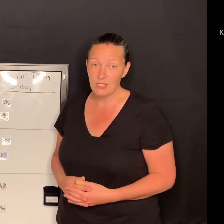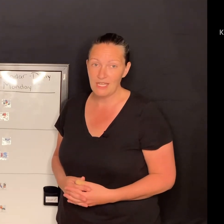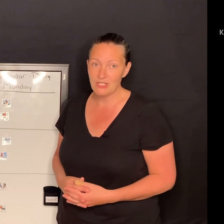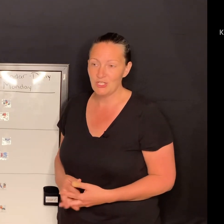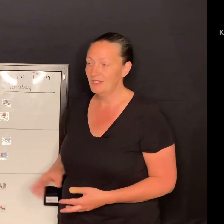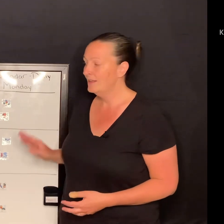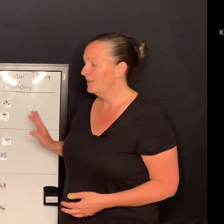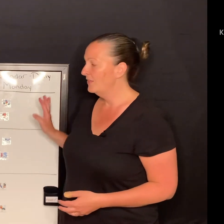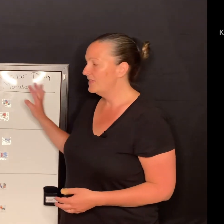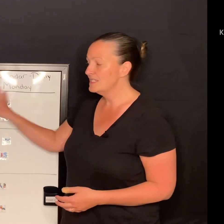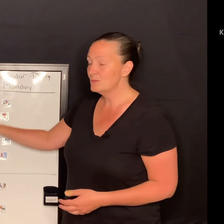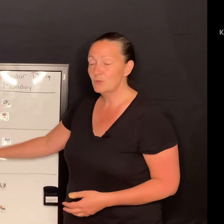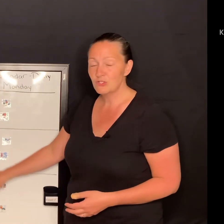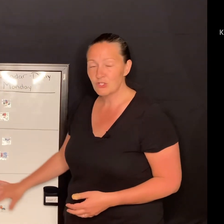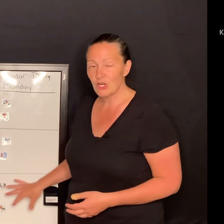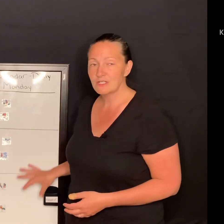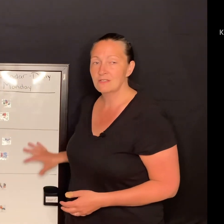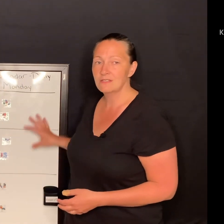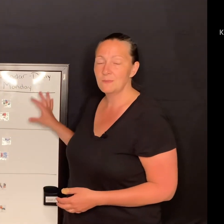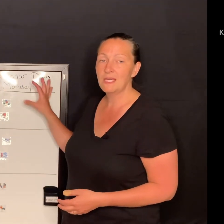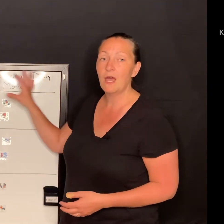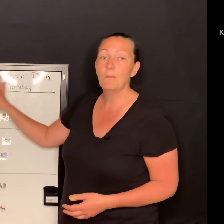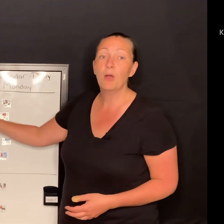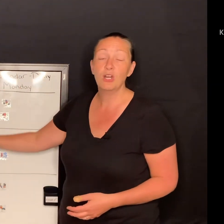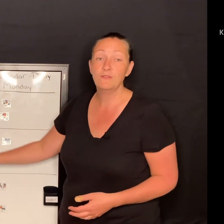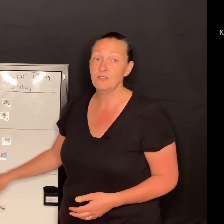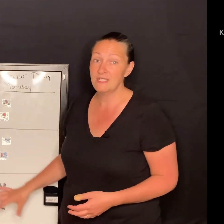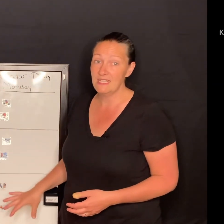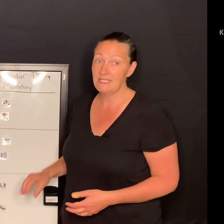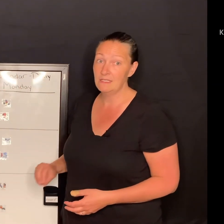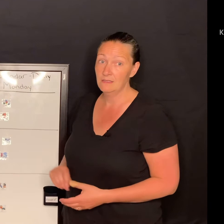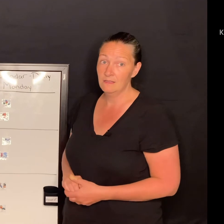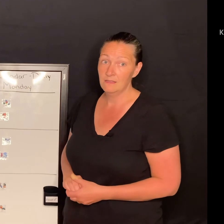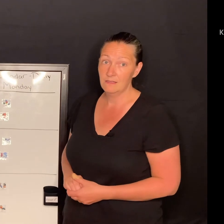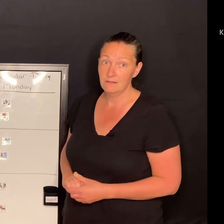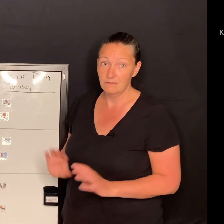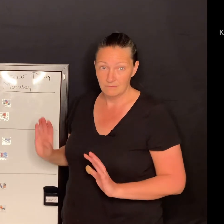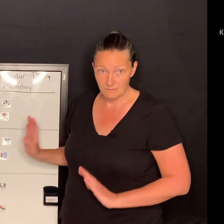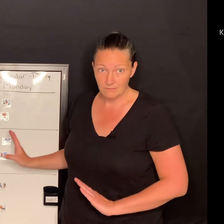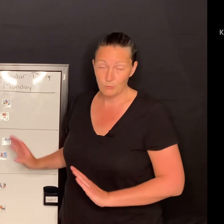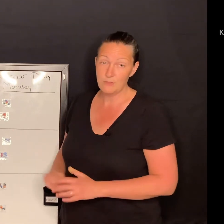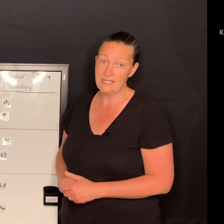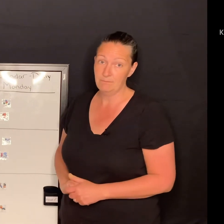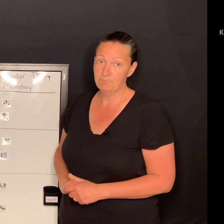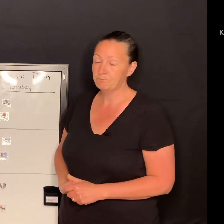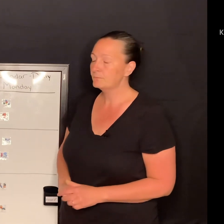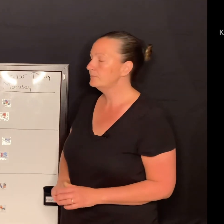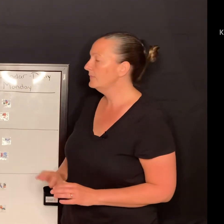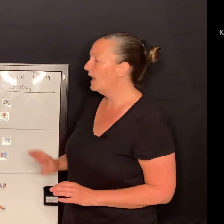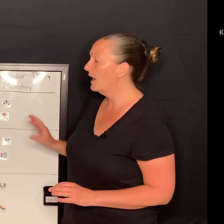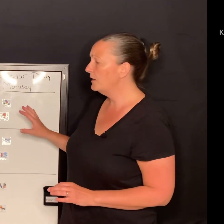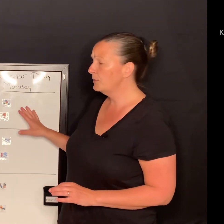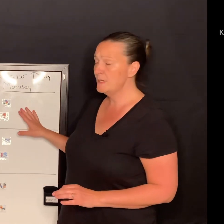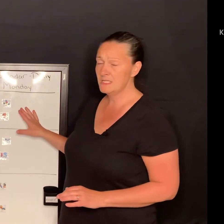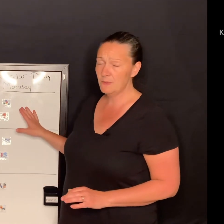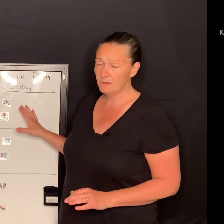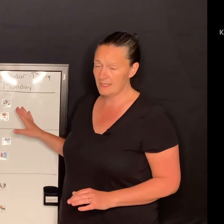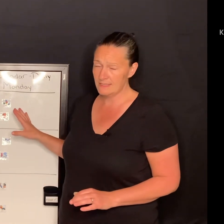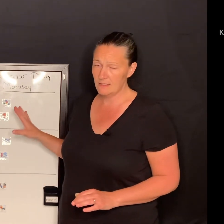communication, this will start to become part of your daily routine. Another piece about this and the